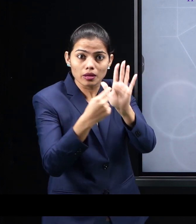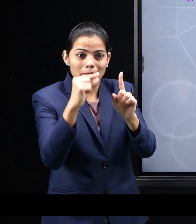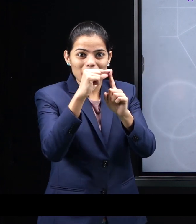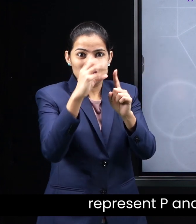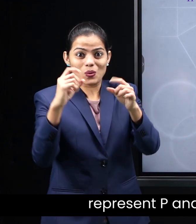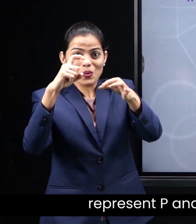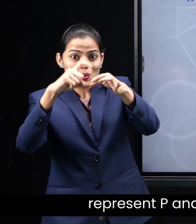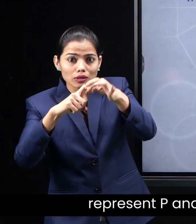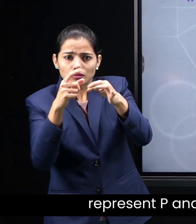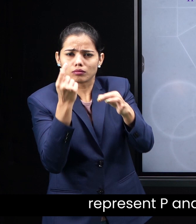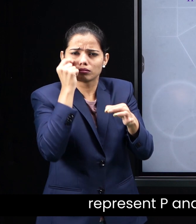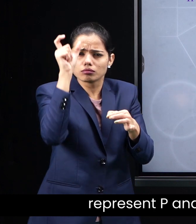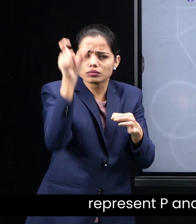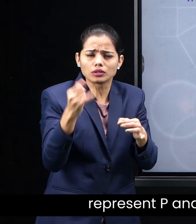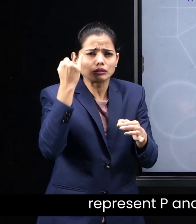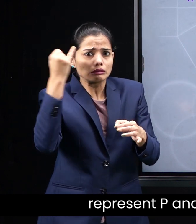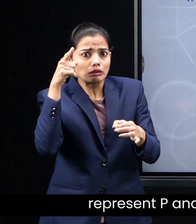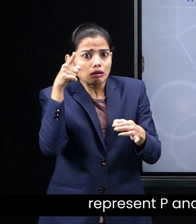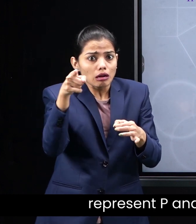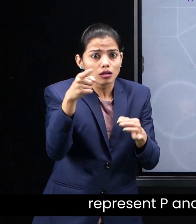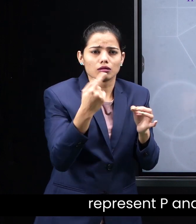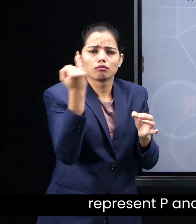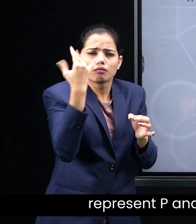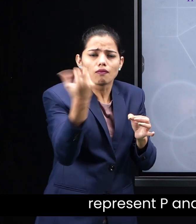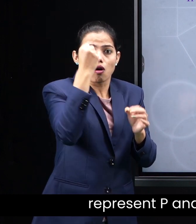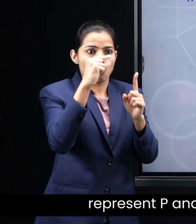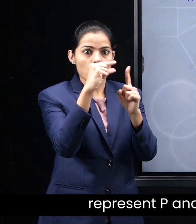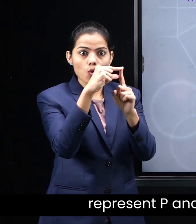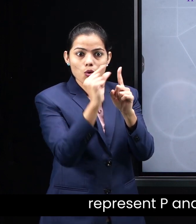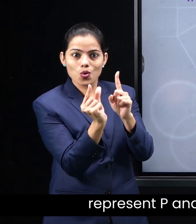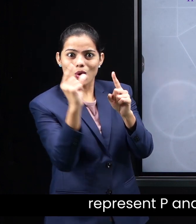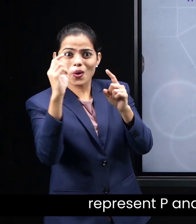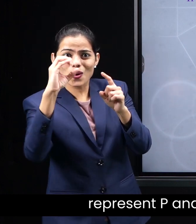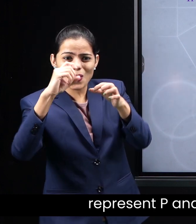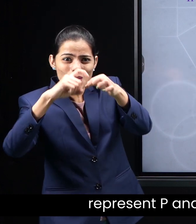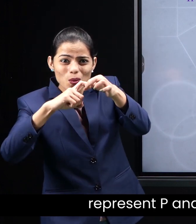J. Represent P and Q in the Venn diagram and find P union Q.